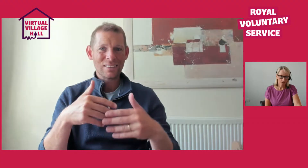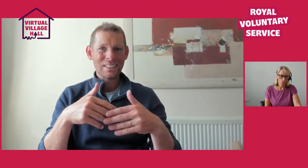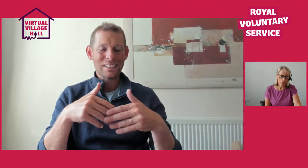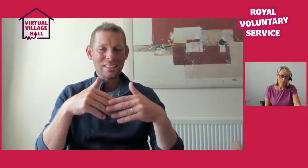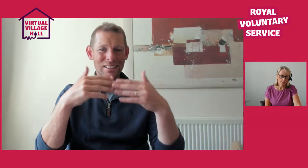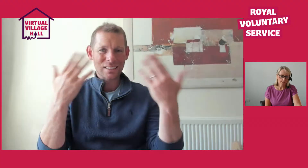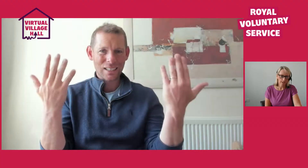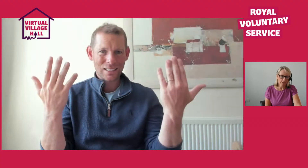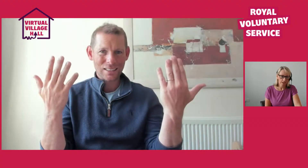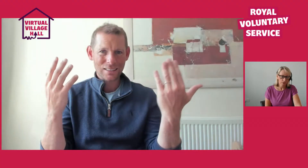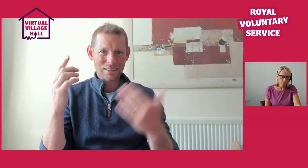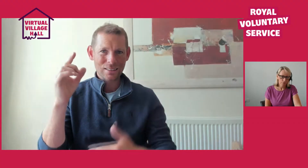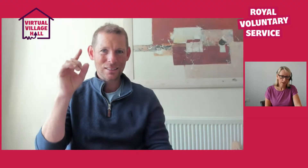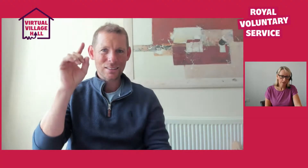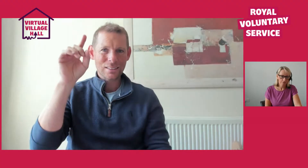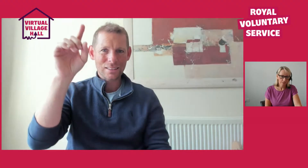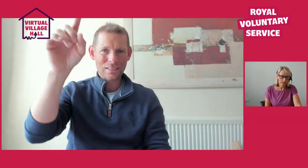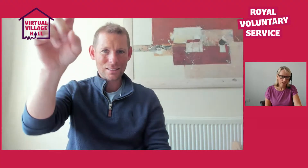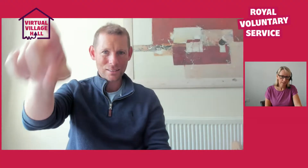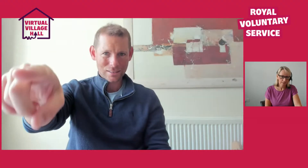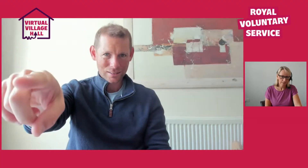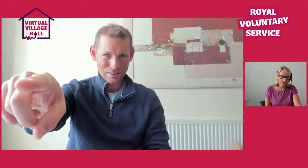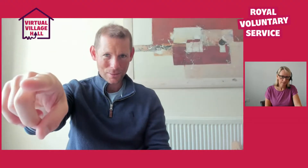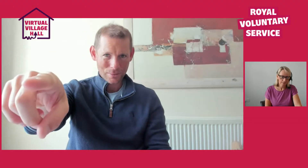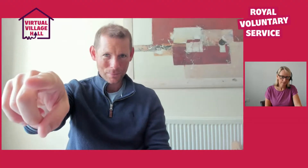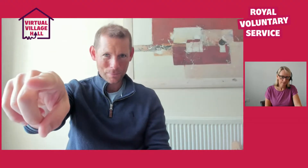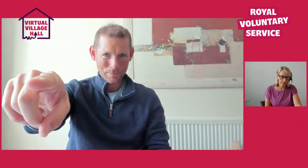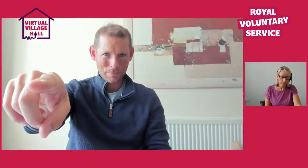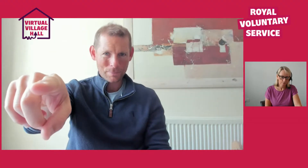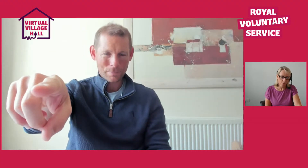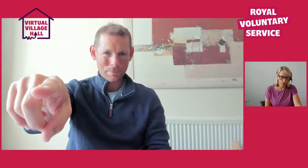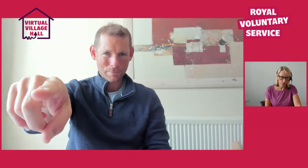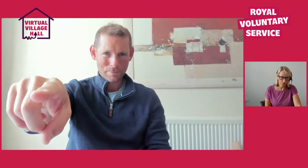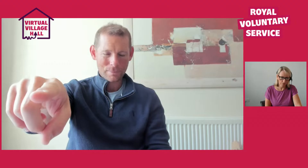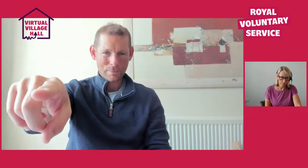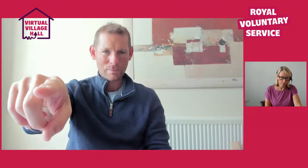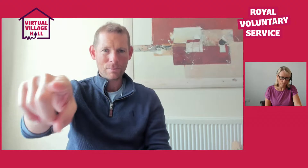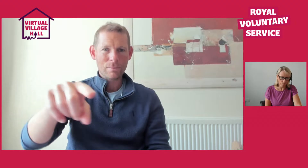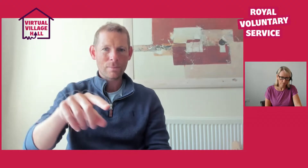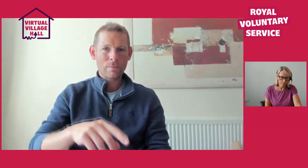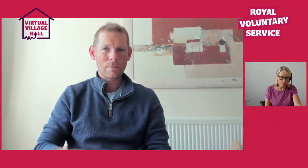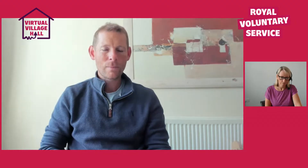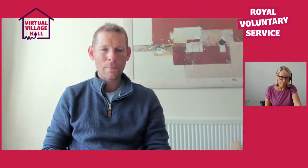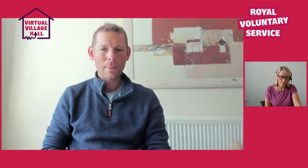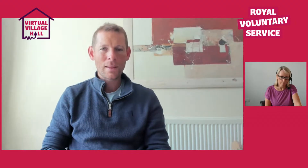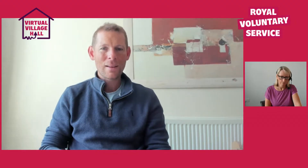You might want to say 5 days in the future,